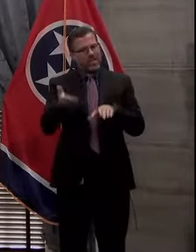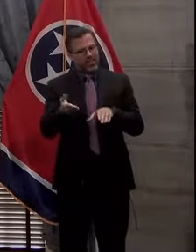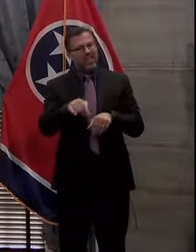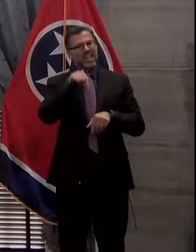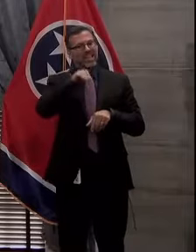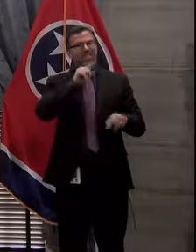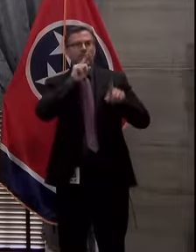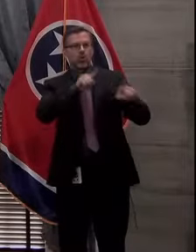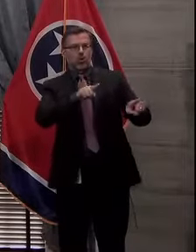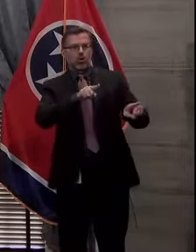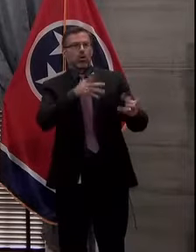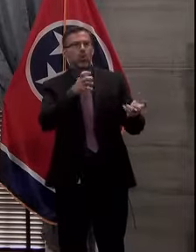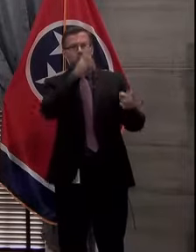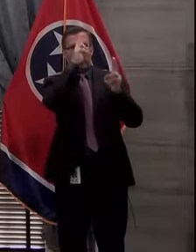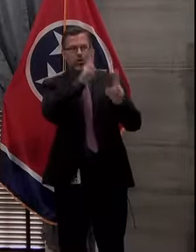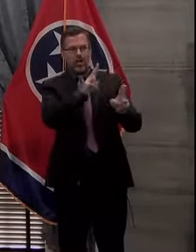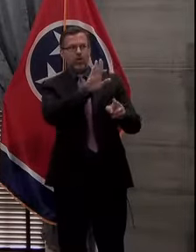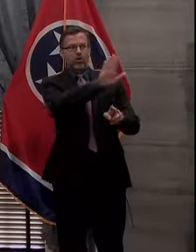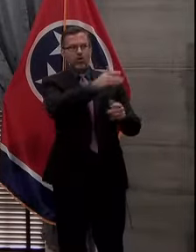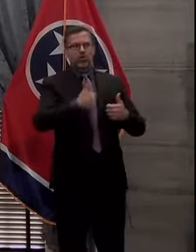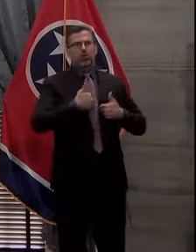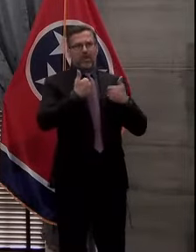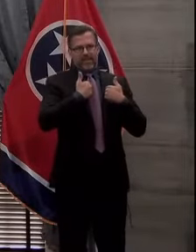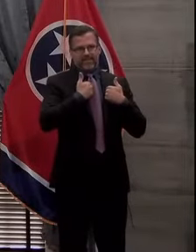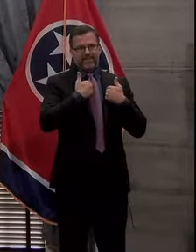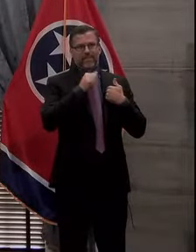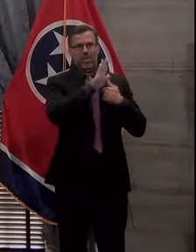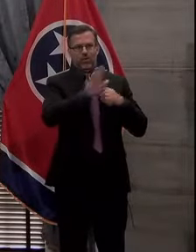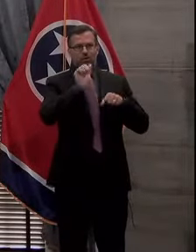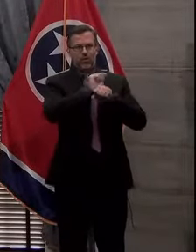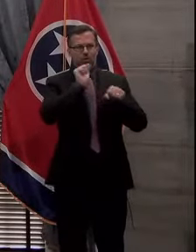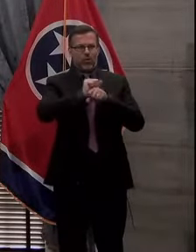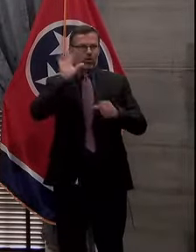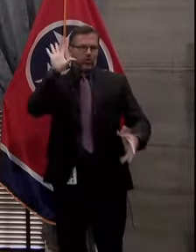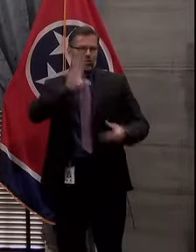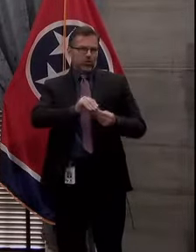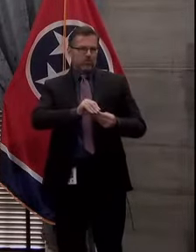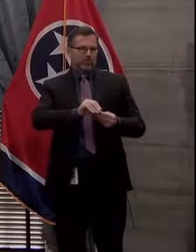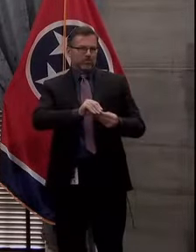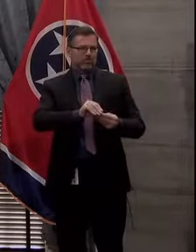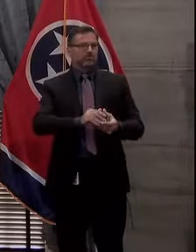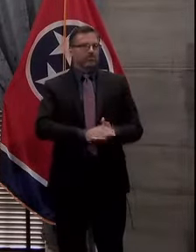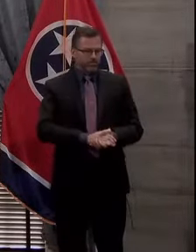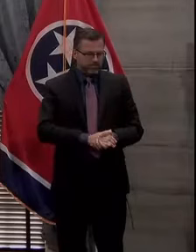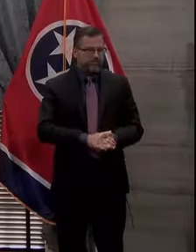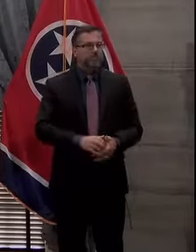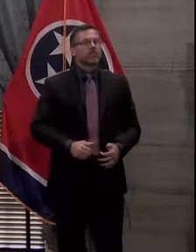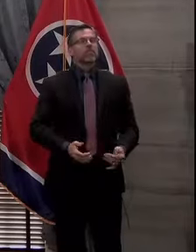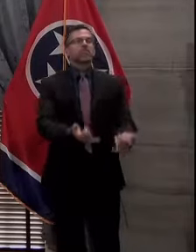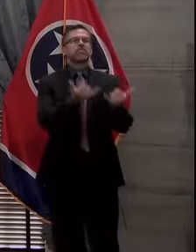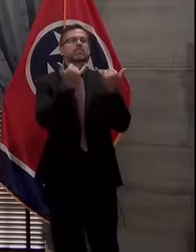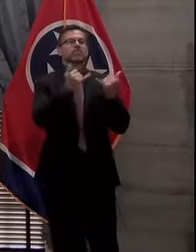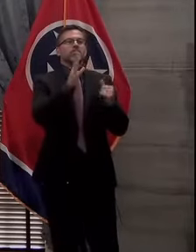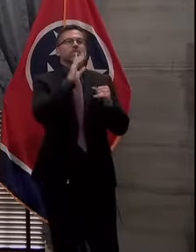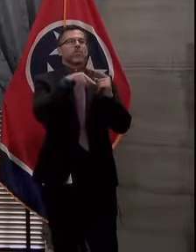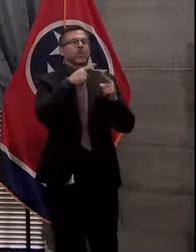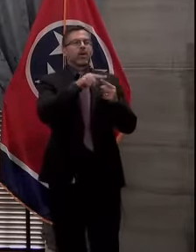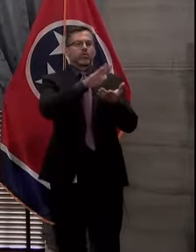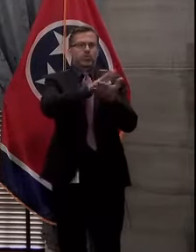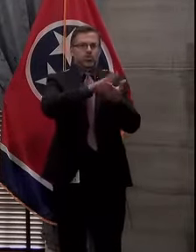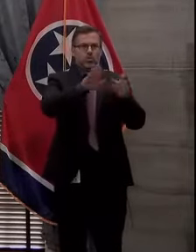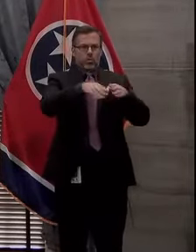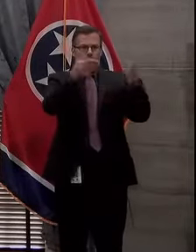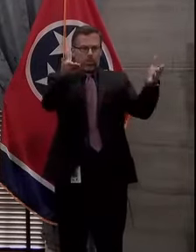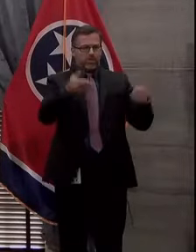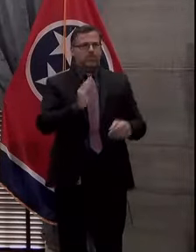order, we honor her life and her legacy. We're going to focus our time together today on the safe reopening of schools and